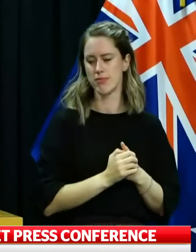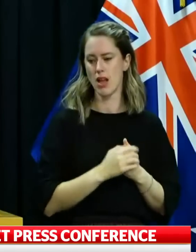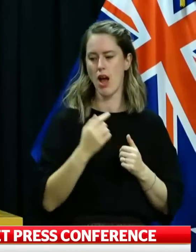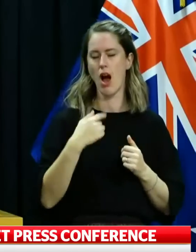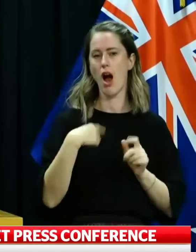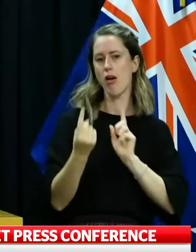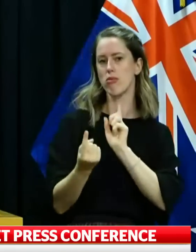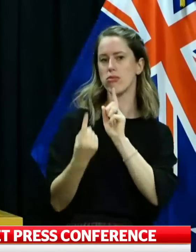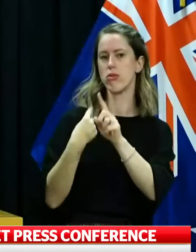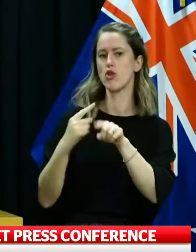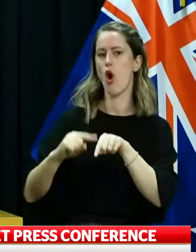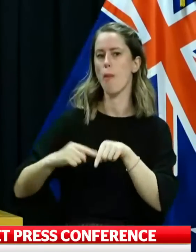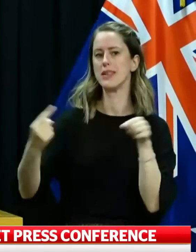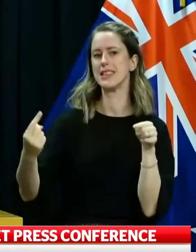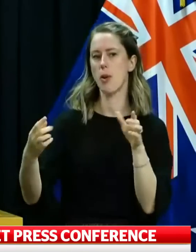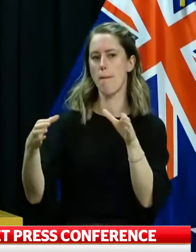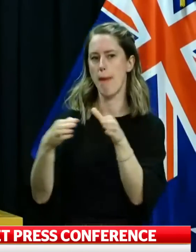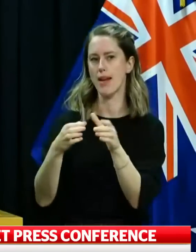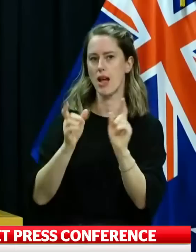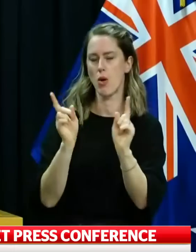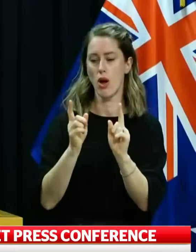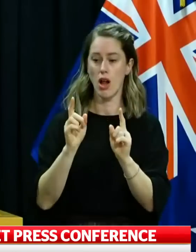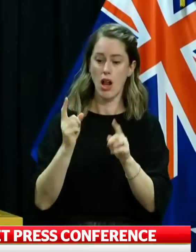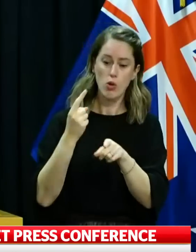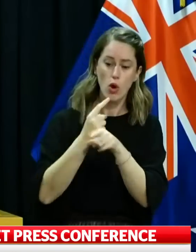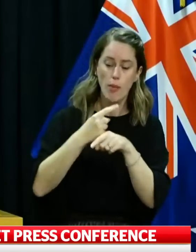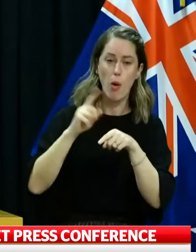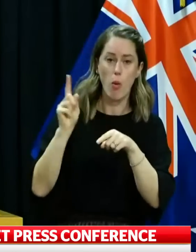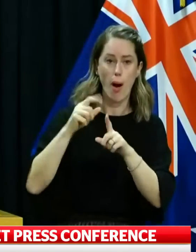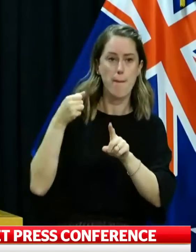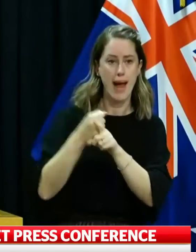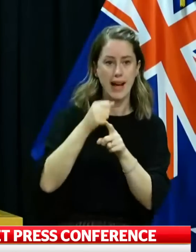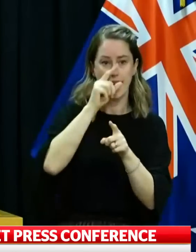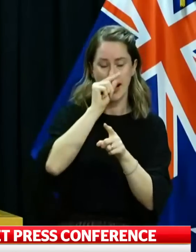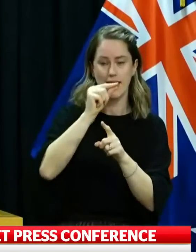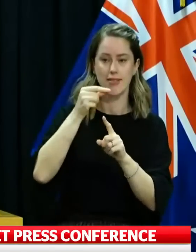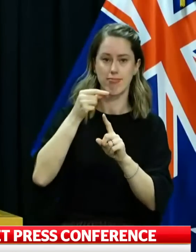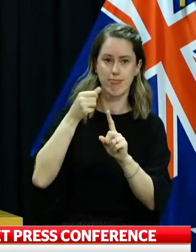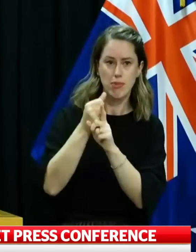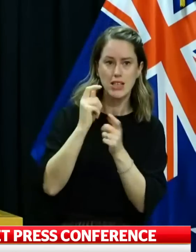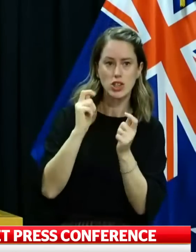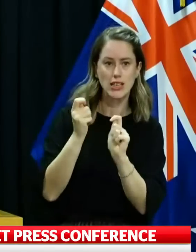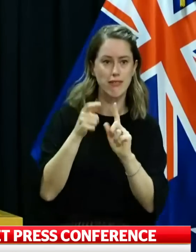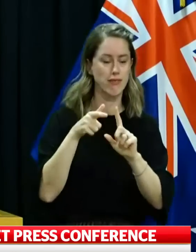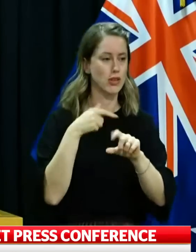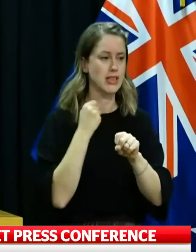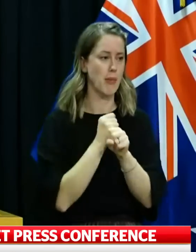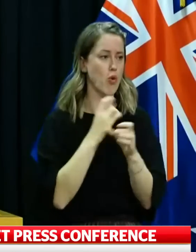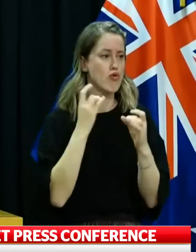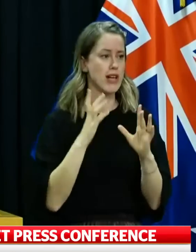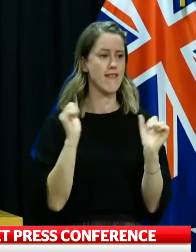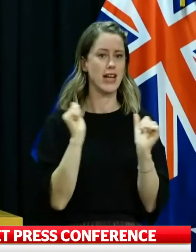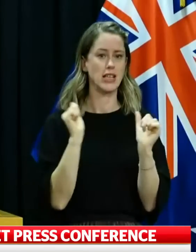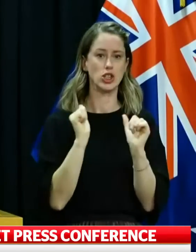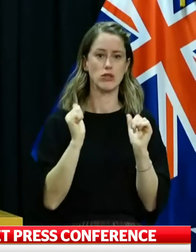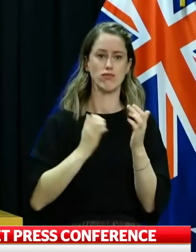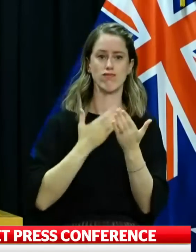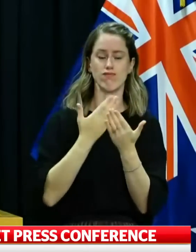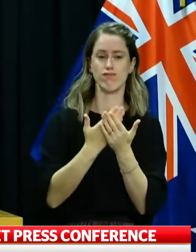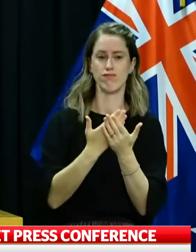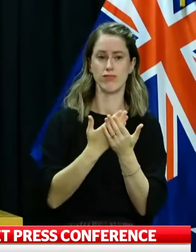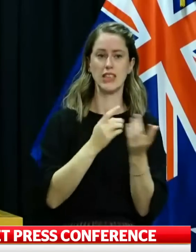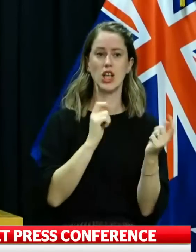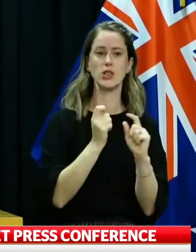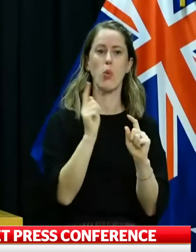to the opposition was, let's talk about the things that will make a difference. We've already put forward, of course, changes to those firearms that